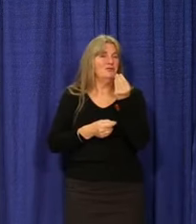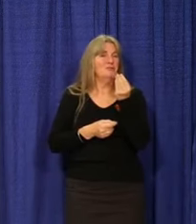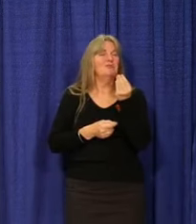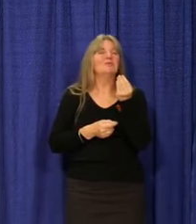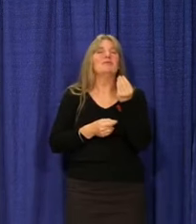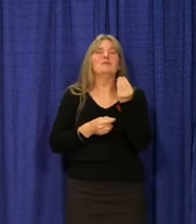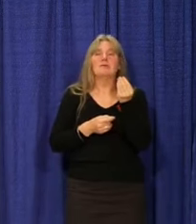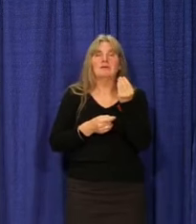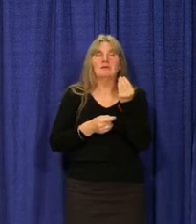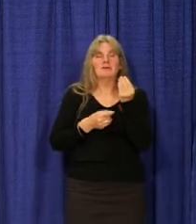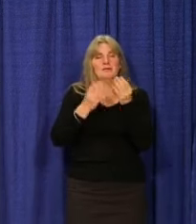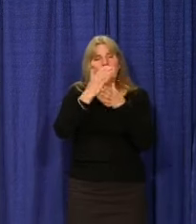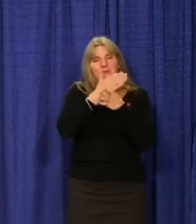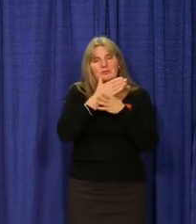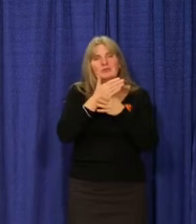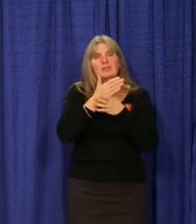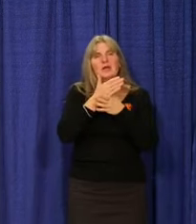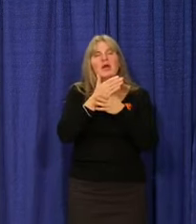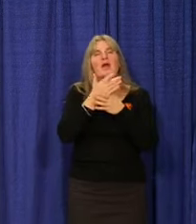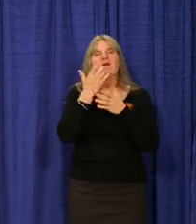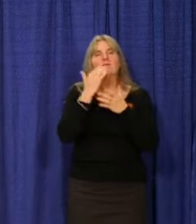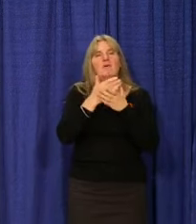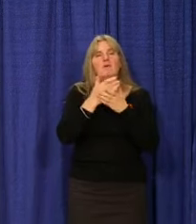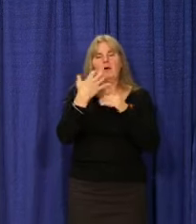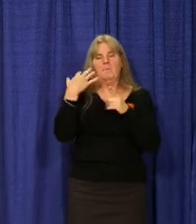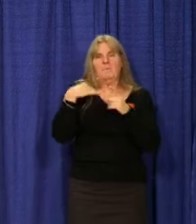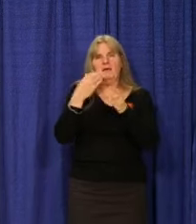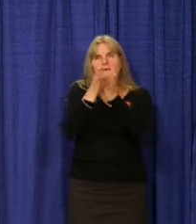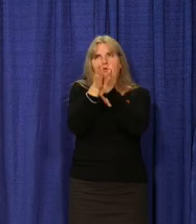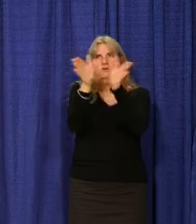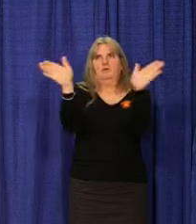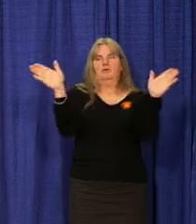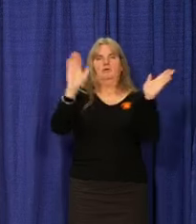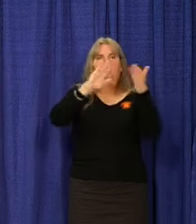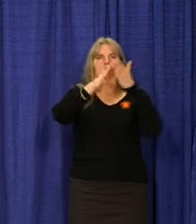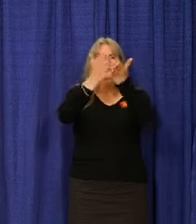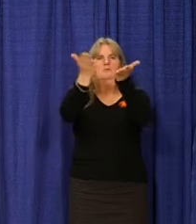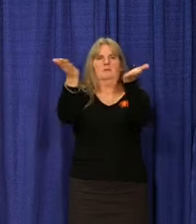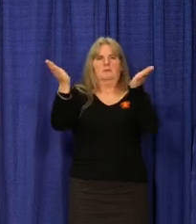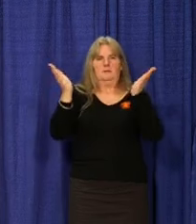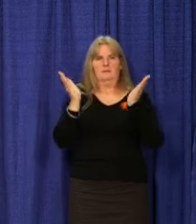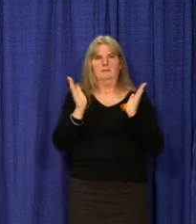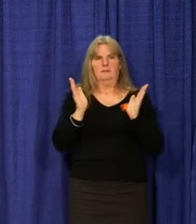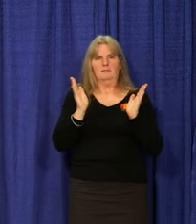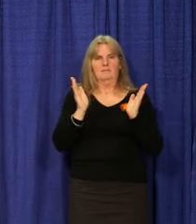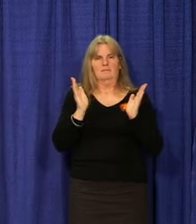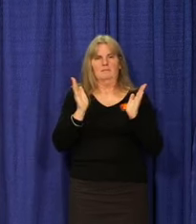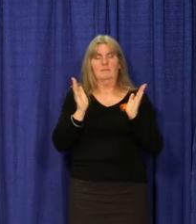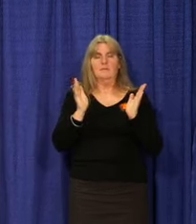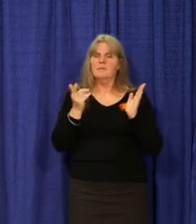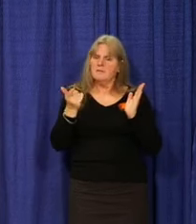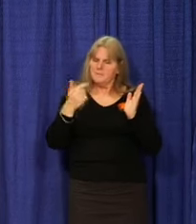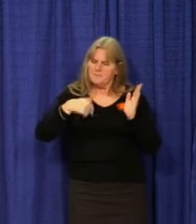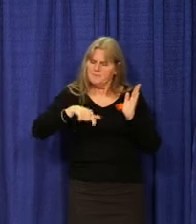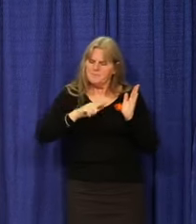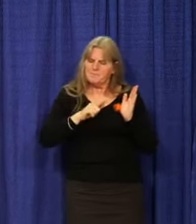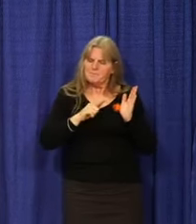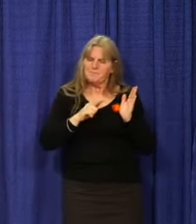which it is better for the community as a whole. We worry, or